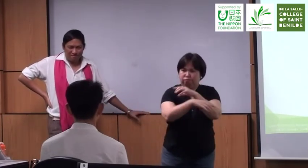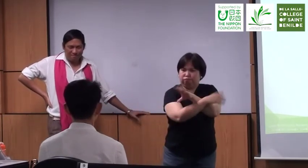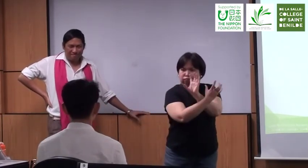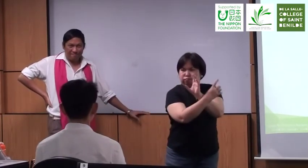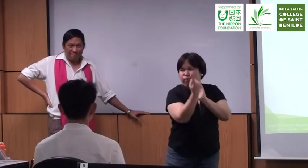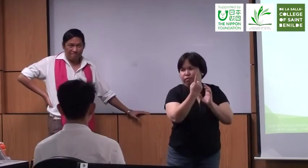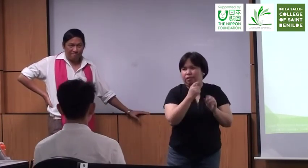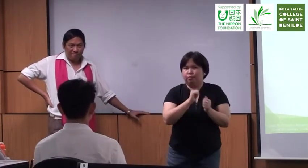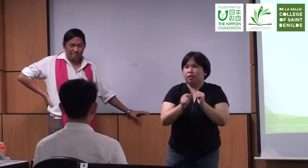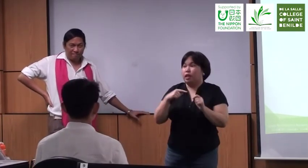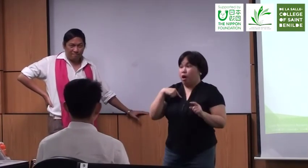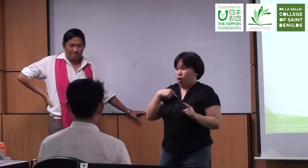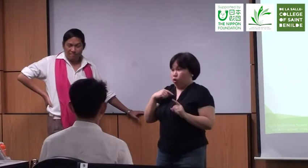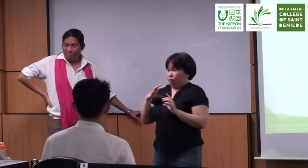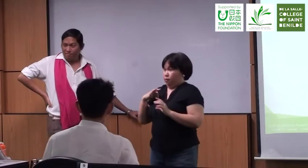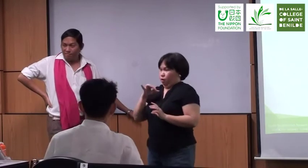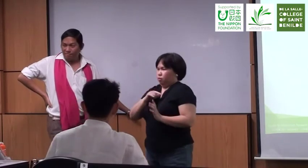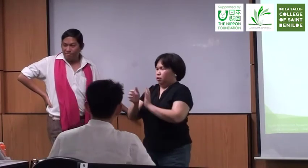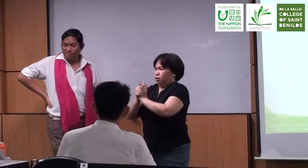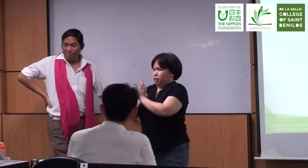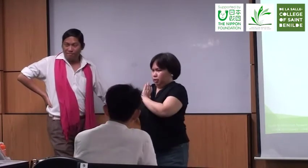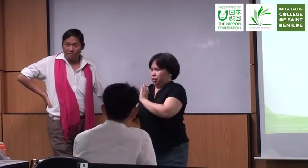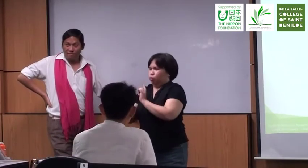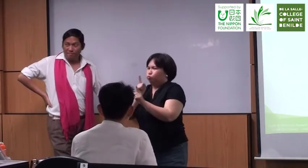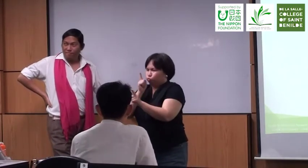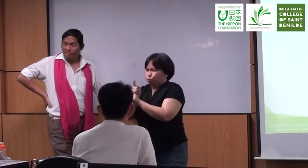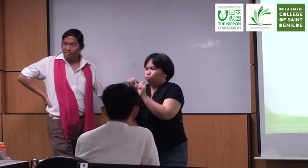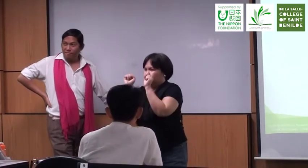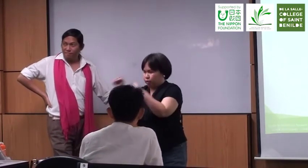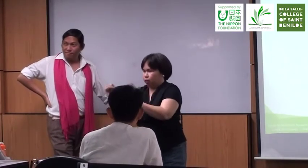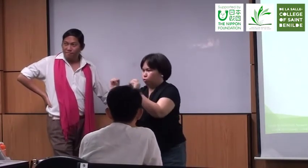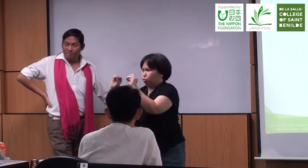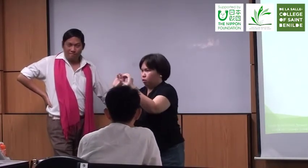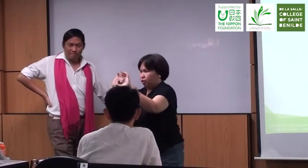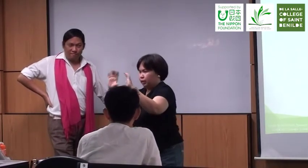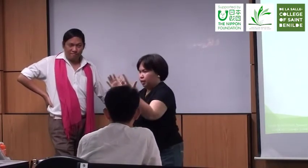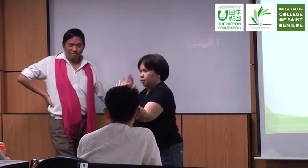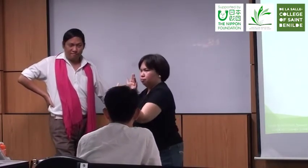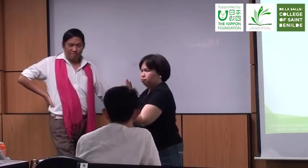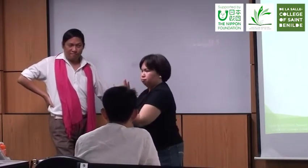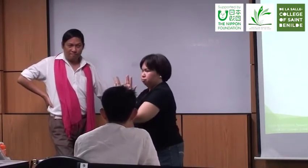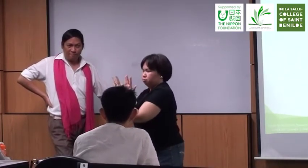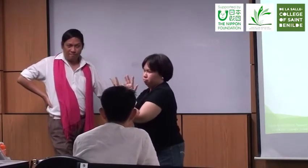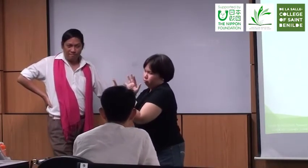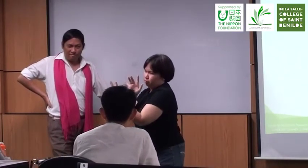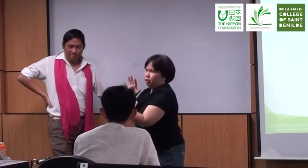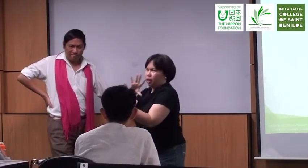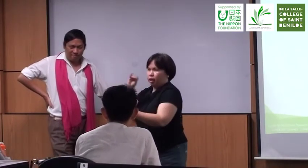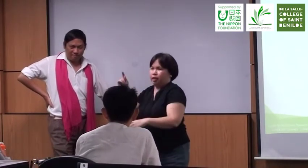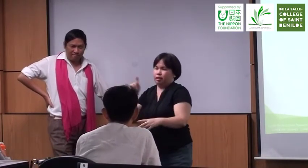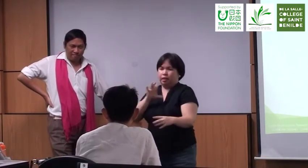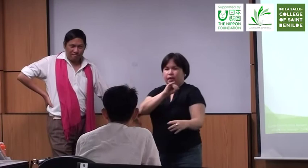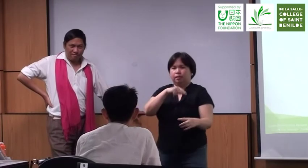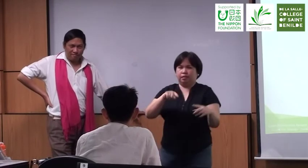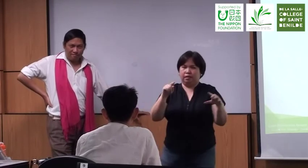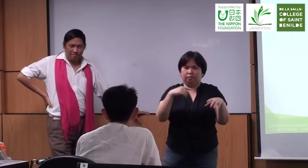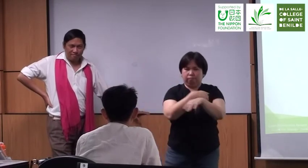faculty bago ka mabigyan na ma-allow na mag-conduct ng blended learning or hybrid class. Pero